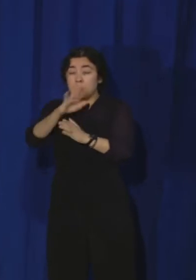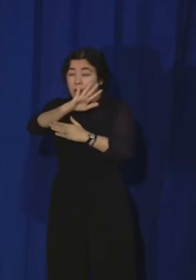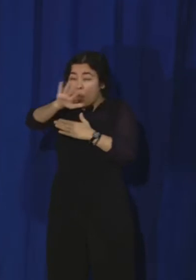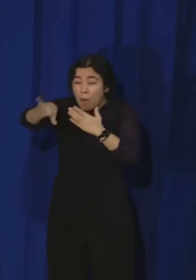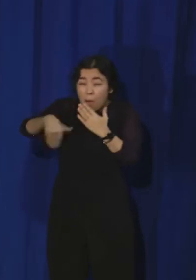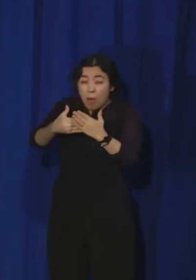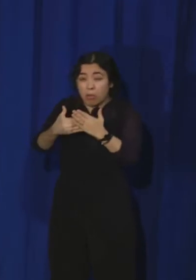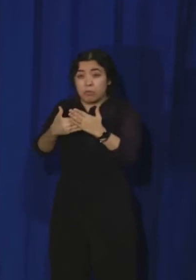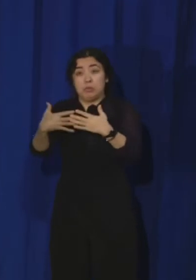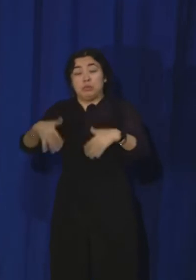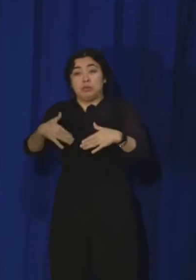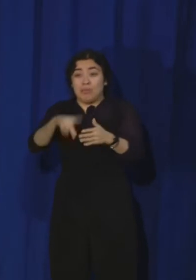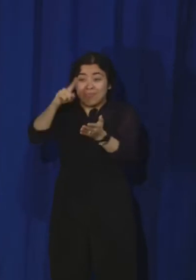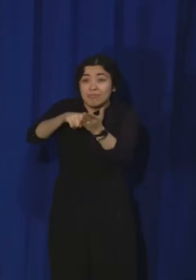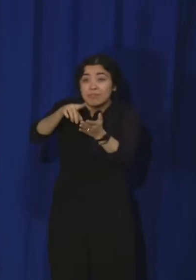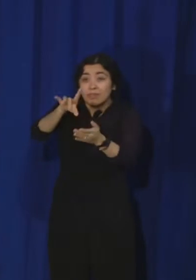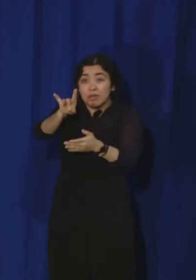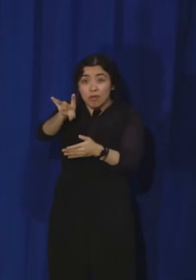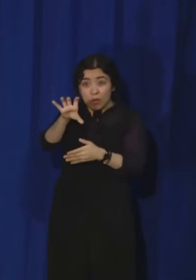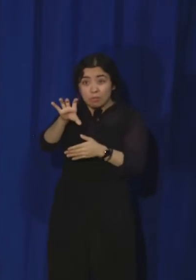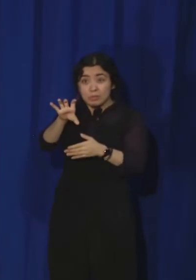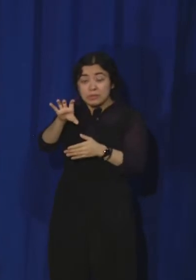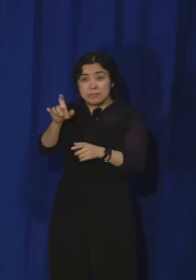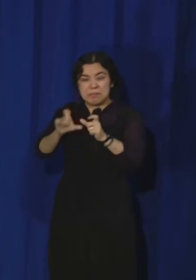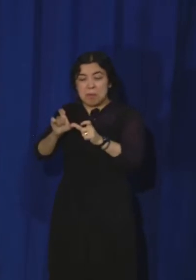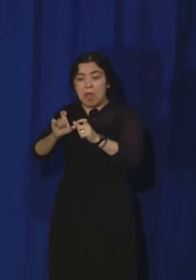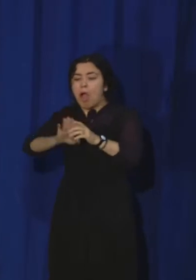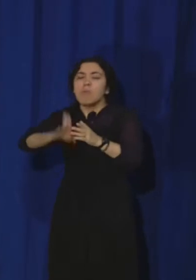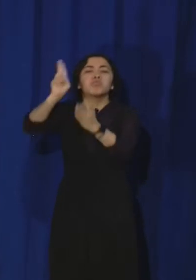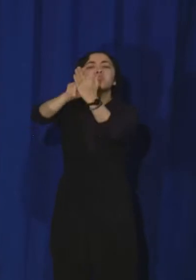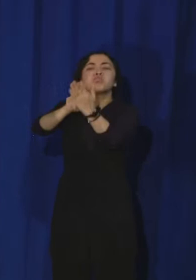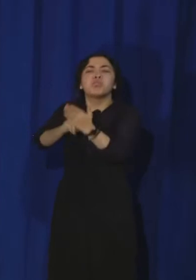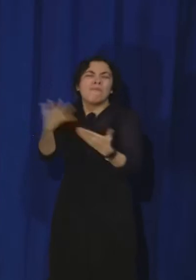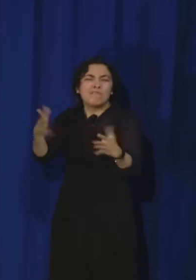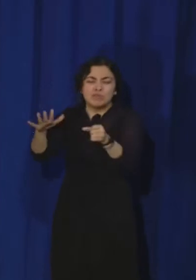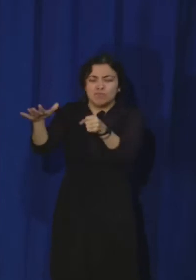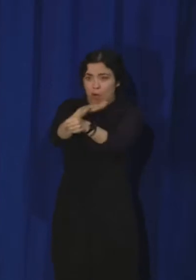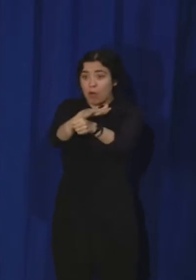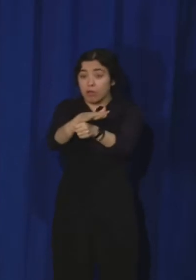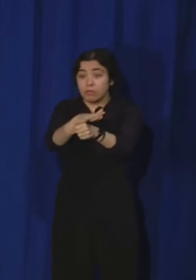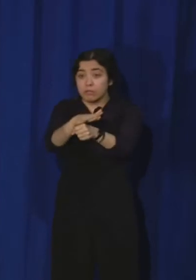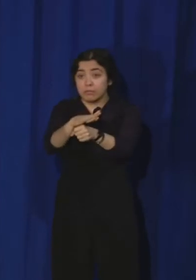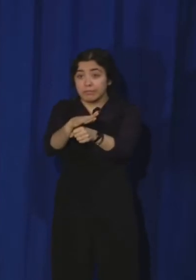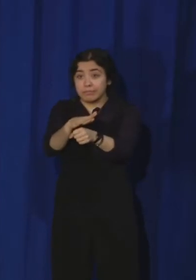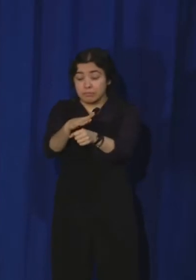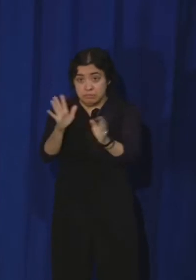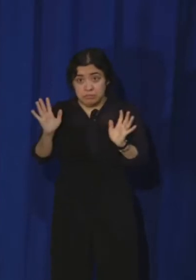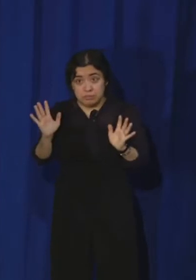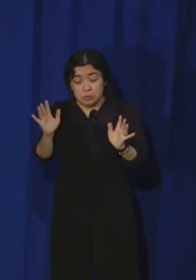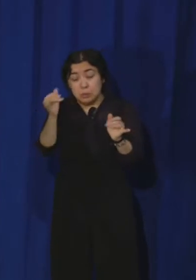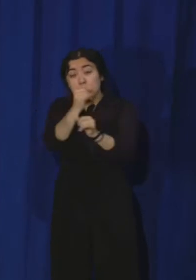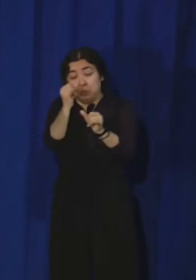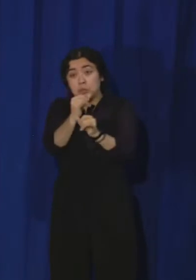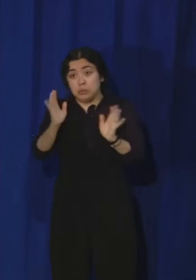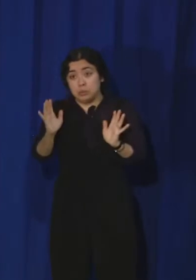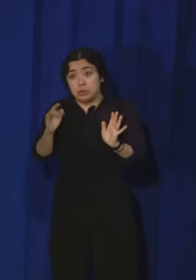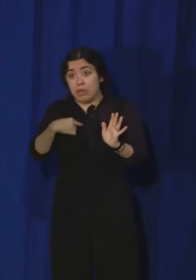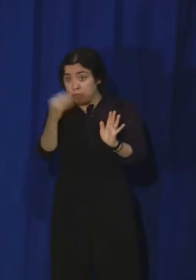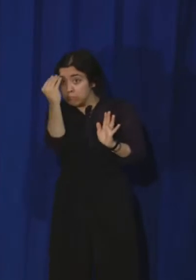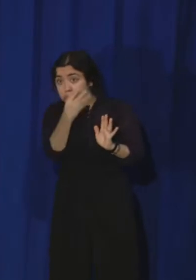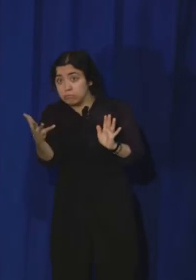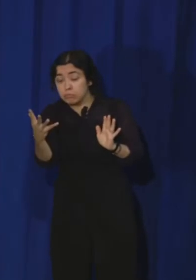up. And we saw dozens of people yesterday, 300 in total. As one of the vaccinators, I can tell